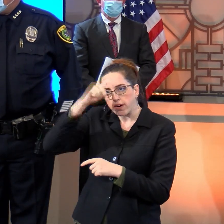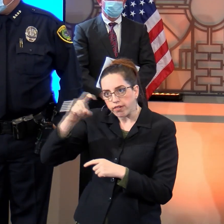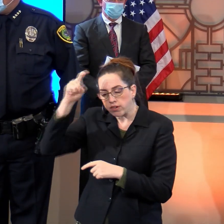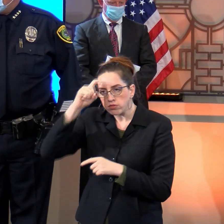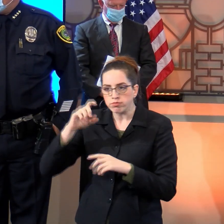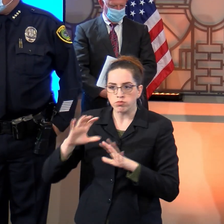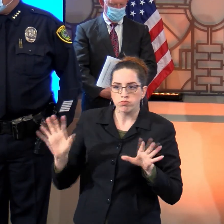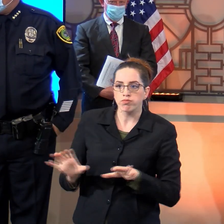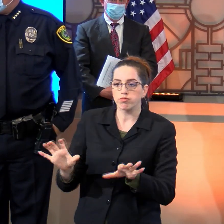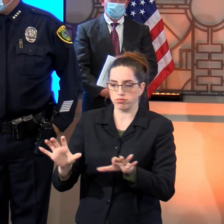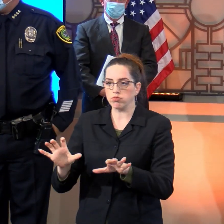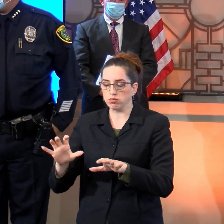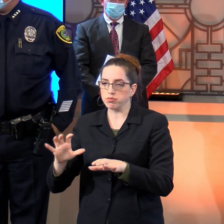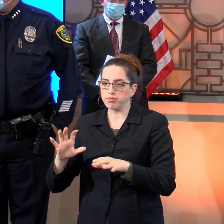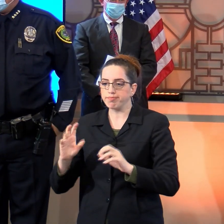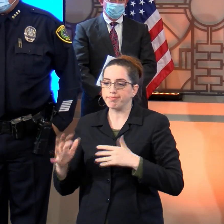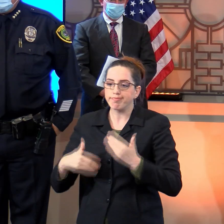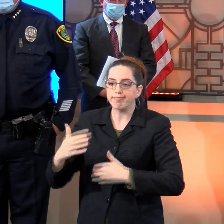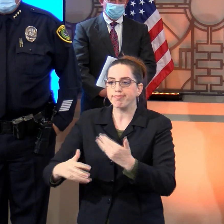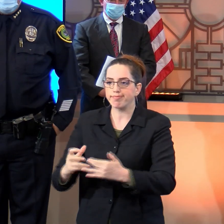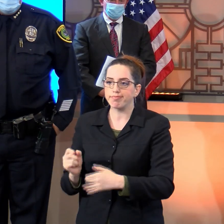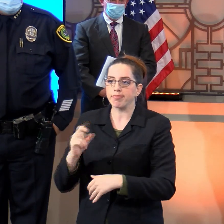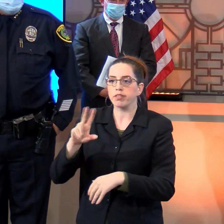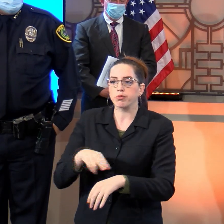back into